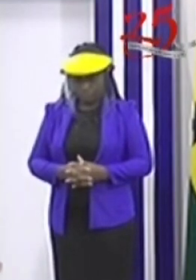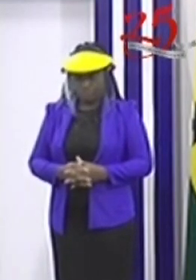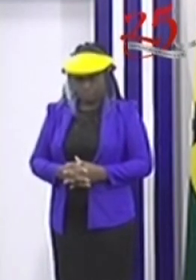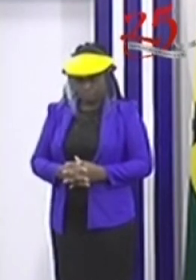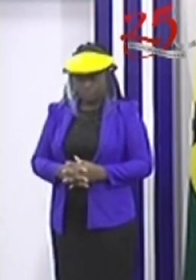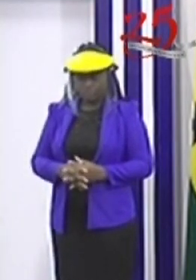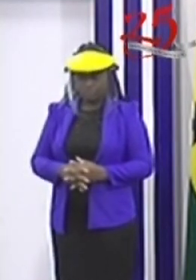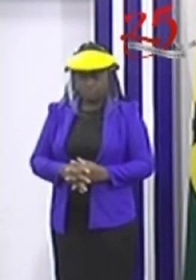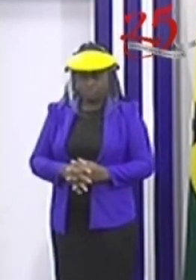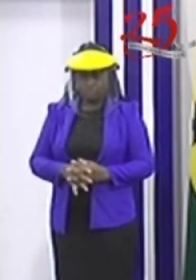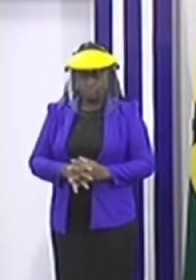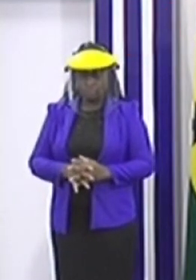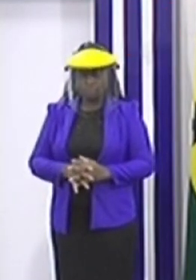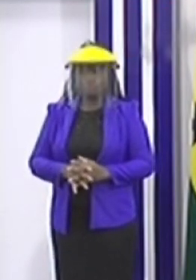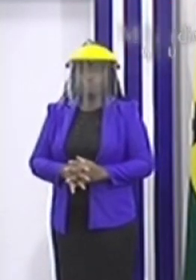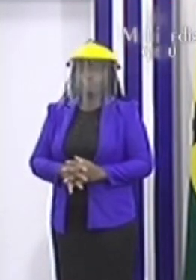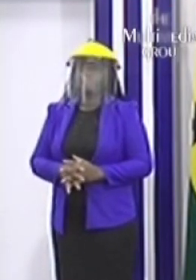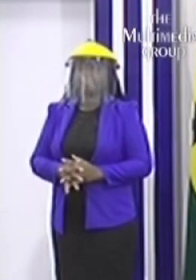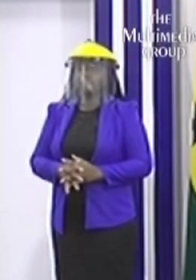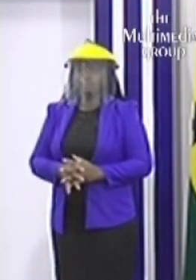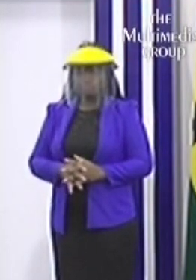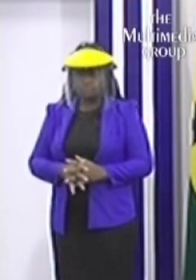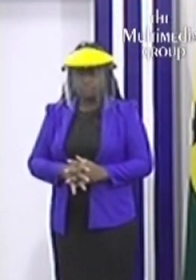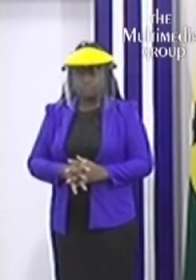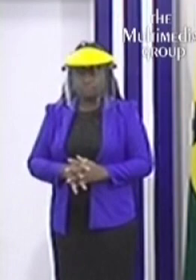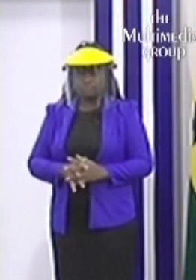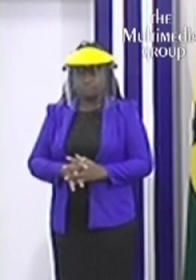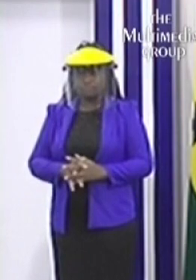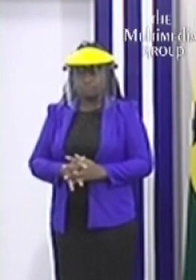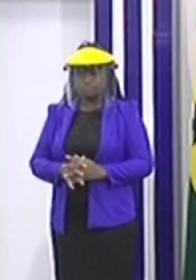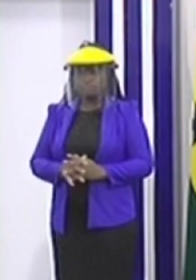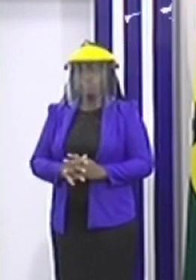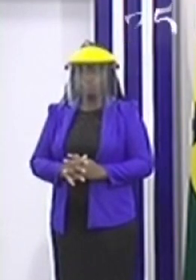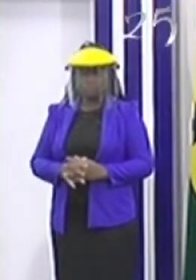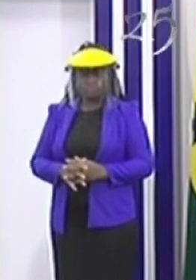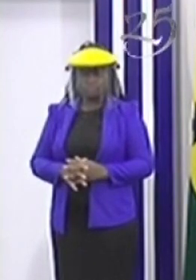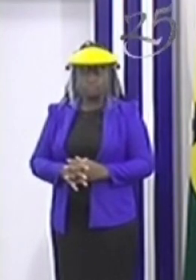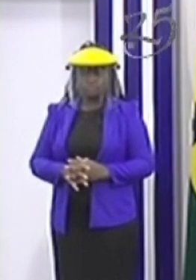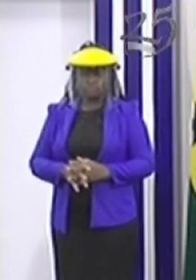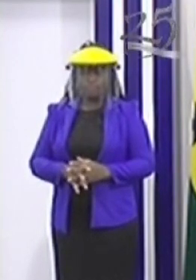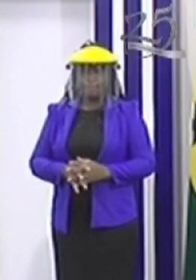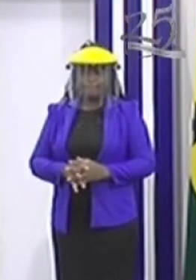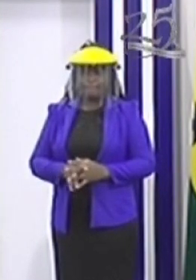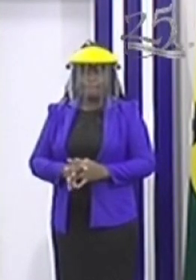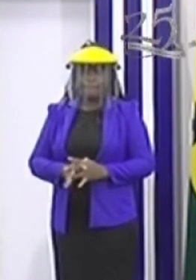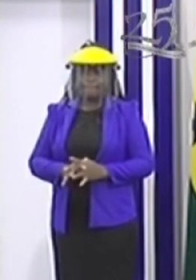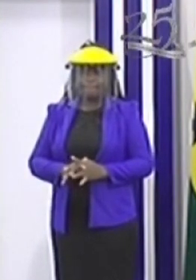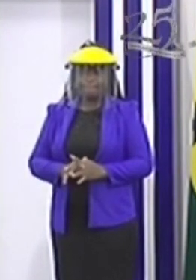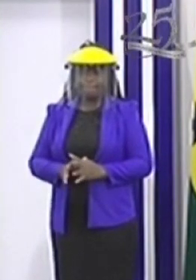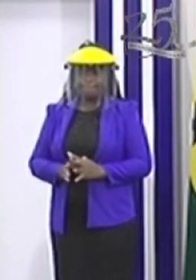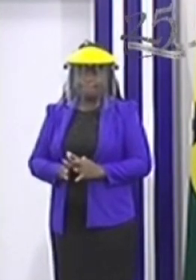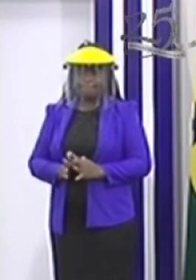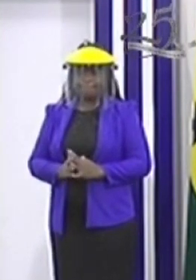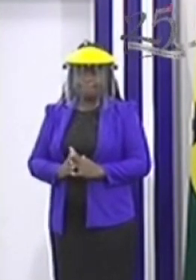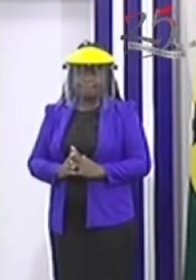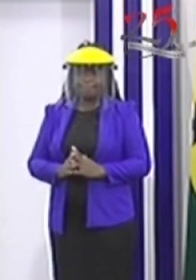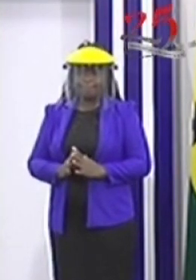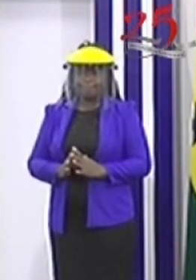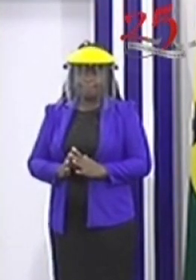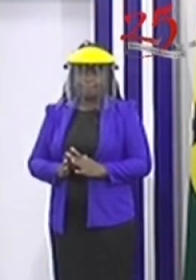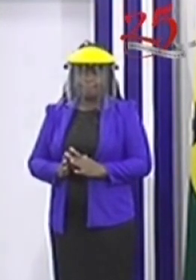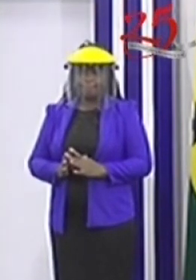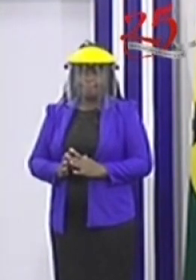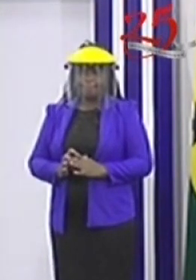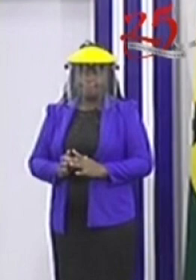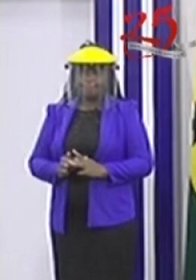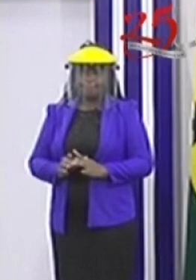the Western region, in the Takoradi municipality. Has the team gone and what did they find out? We're also told that